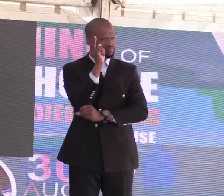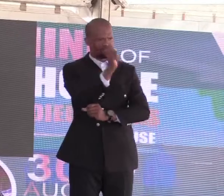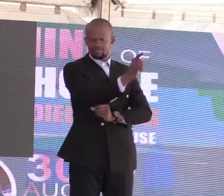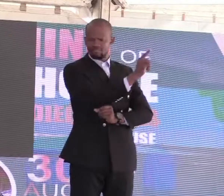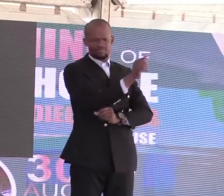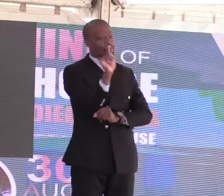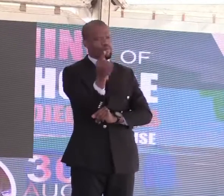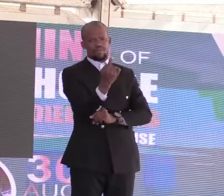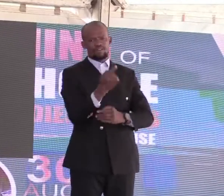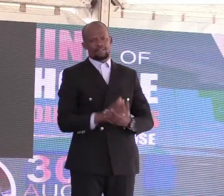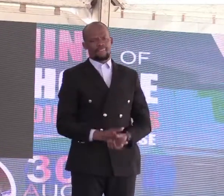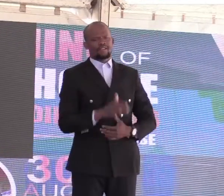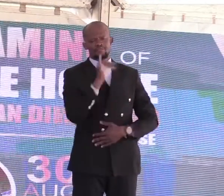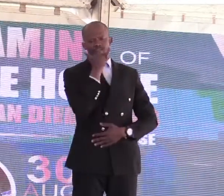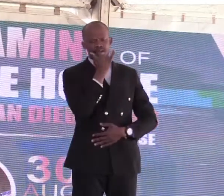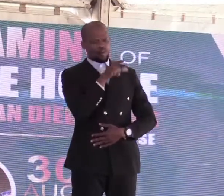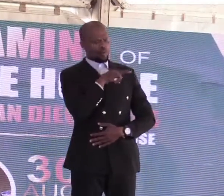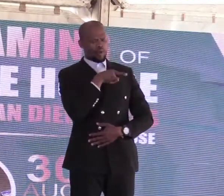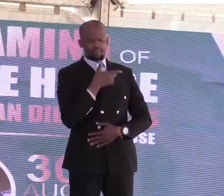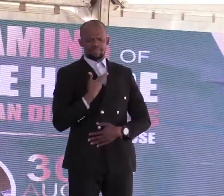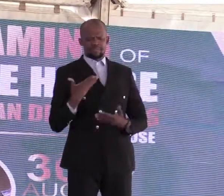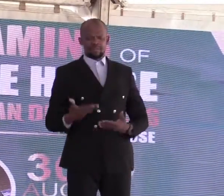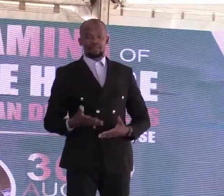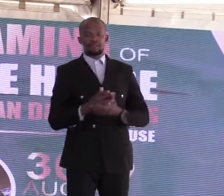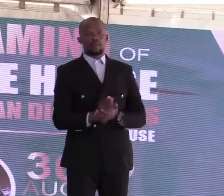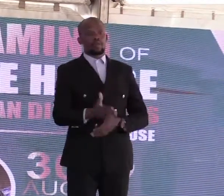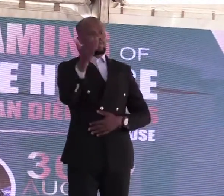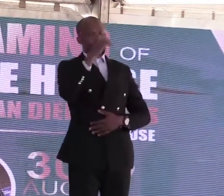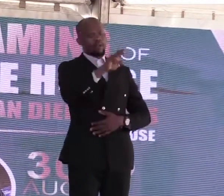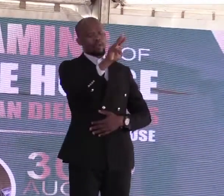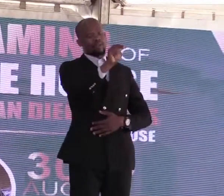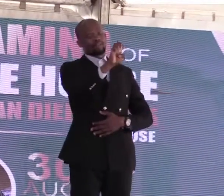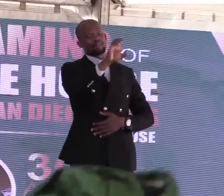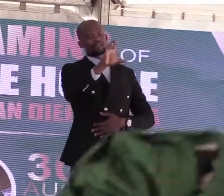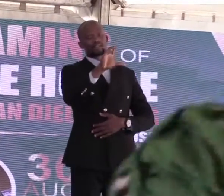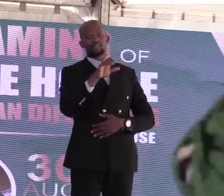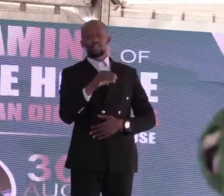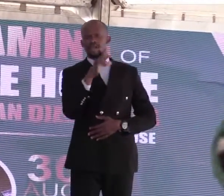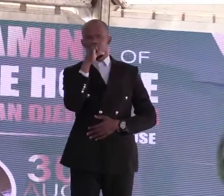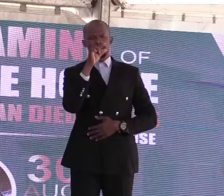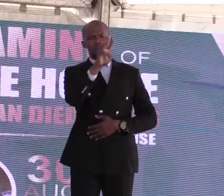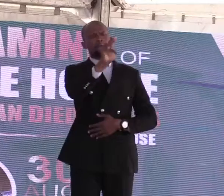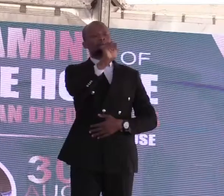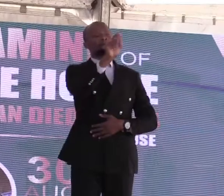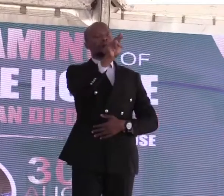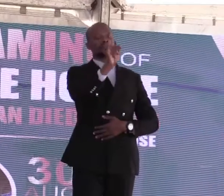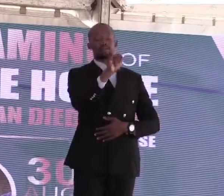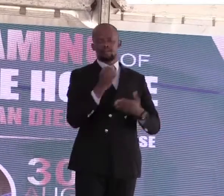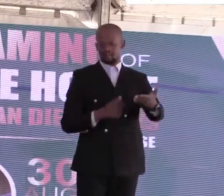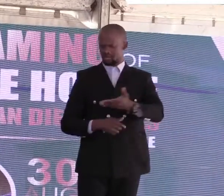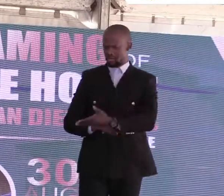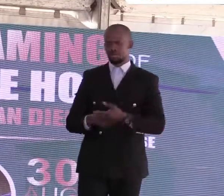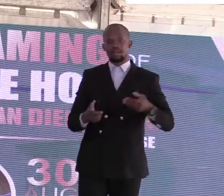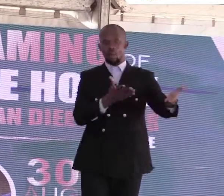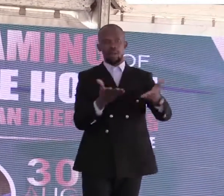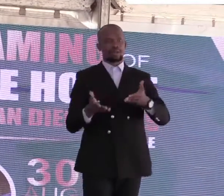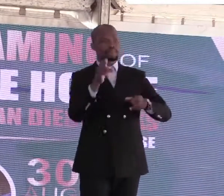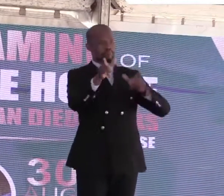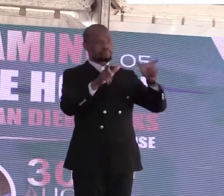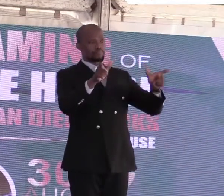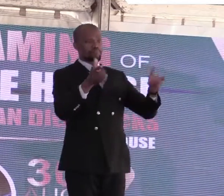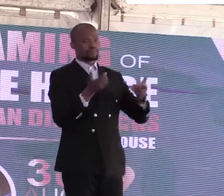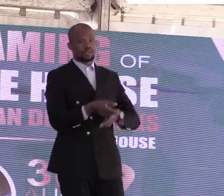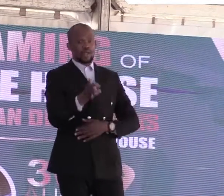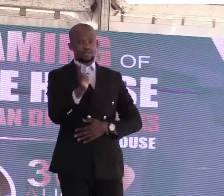So it's a pleasure for me to call upon MEC Mani Luciti to come forward and welcome us